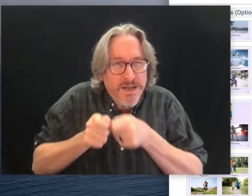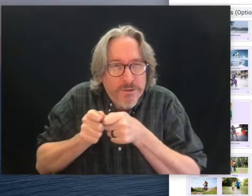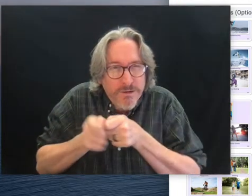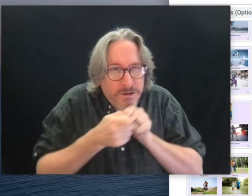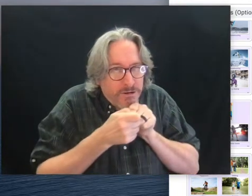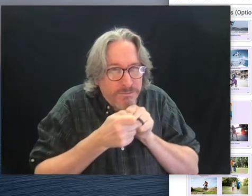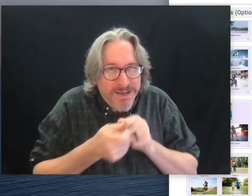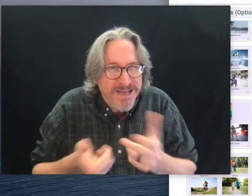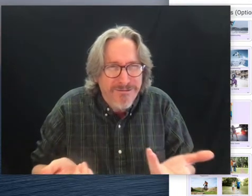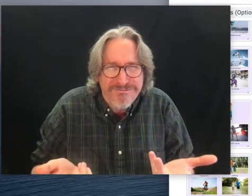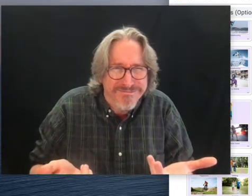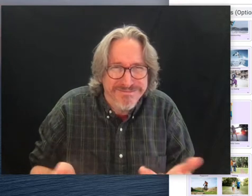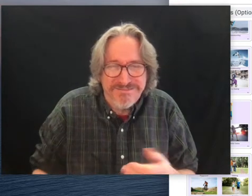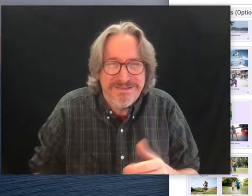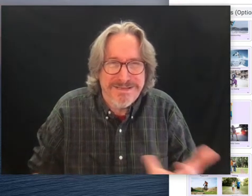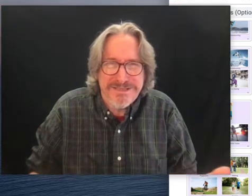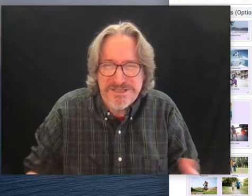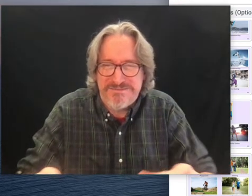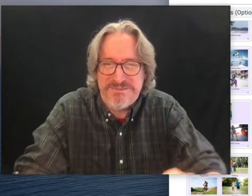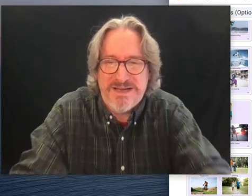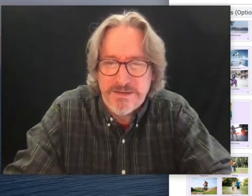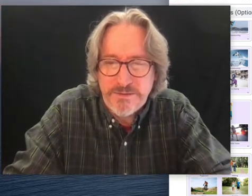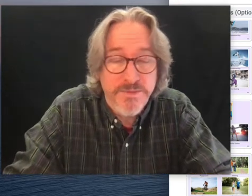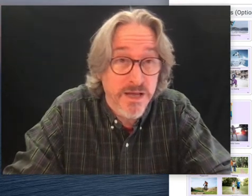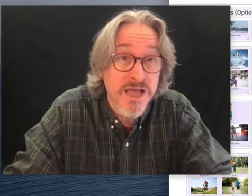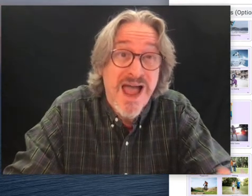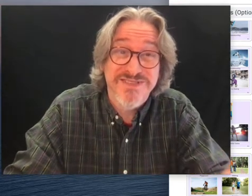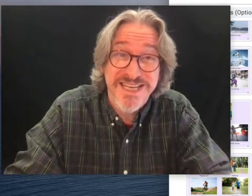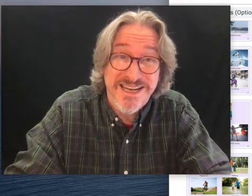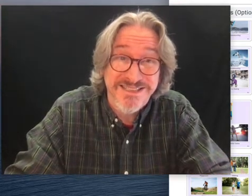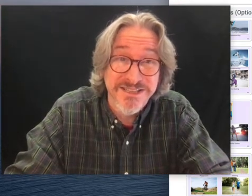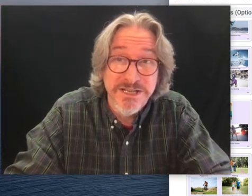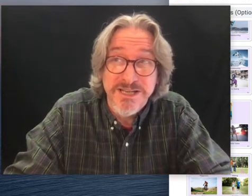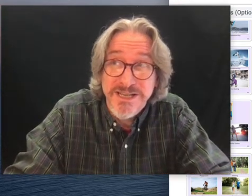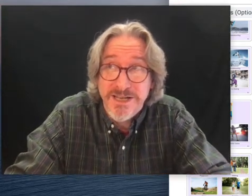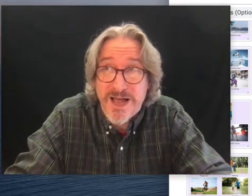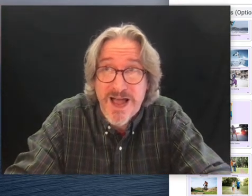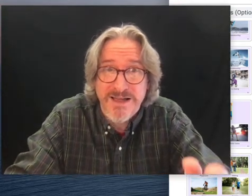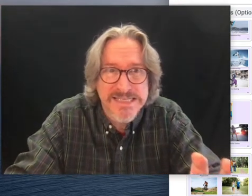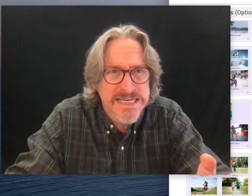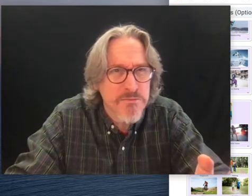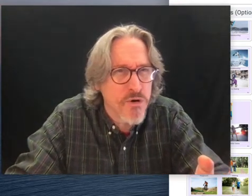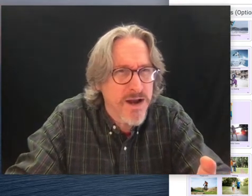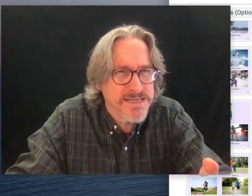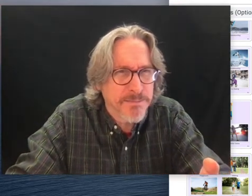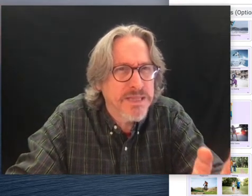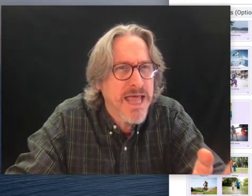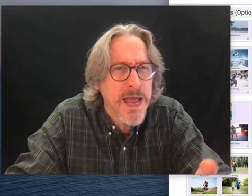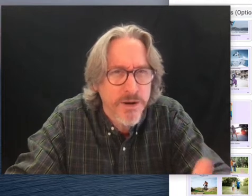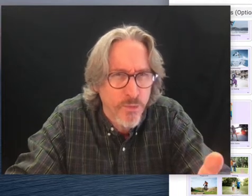But, mini golf, I don't know. I've seen it. I've seen it